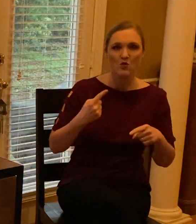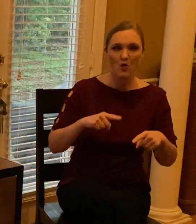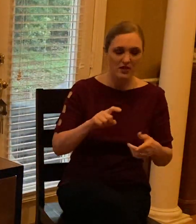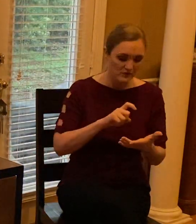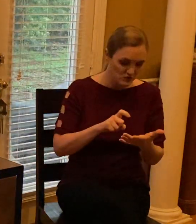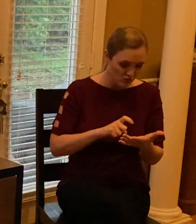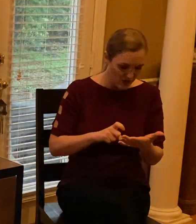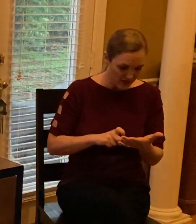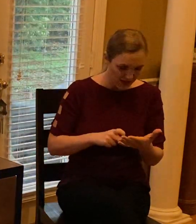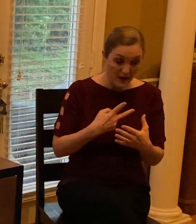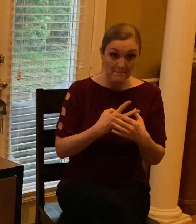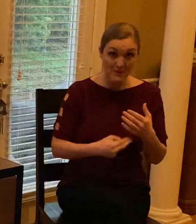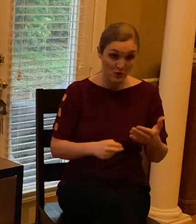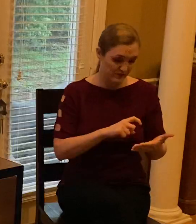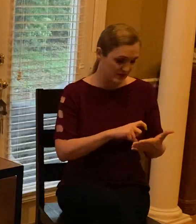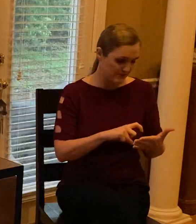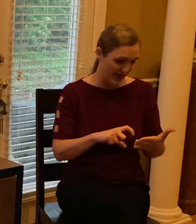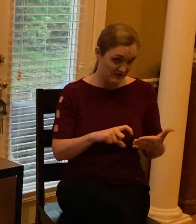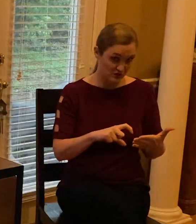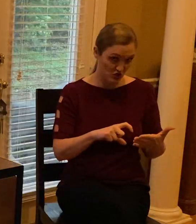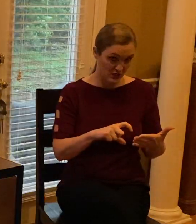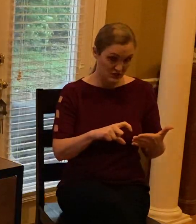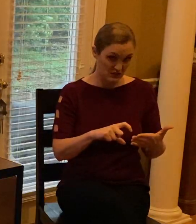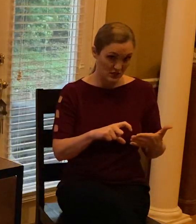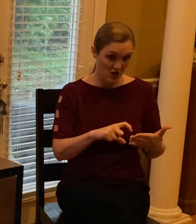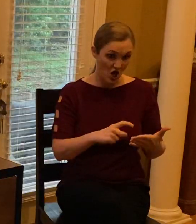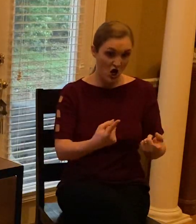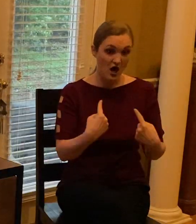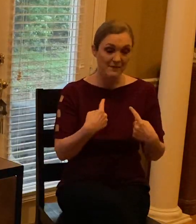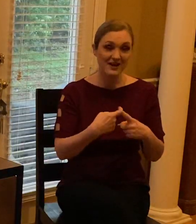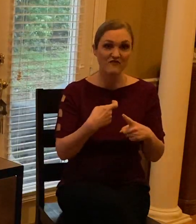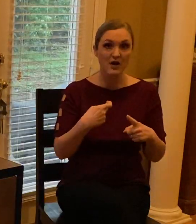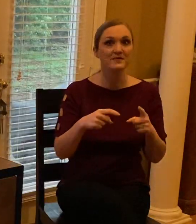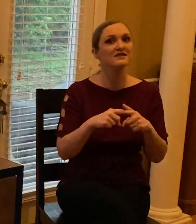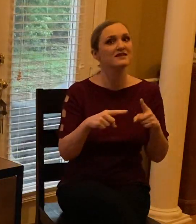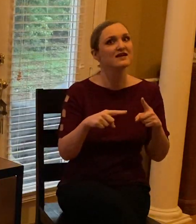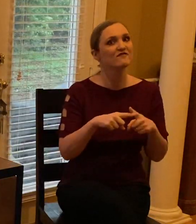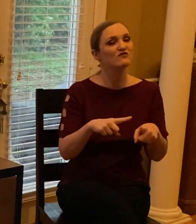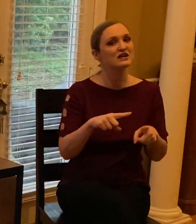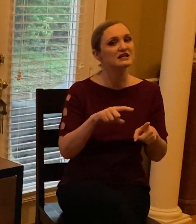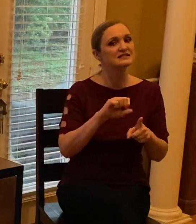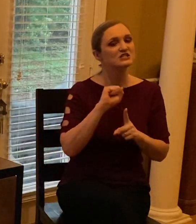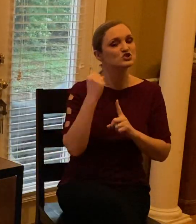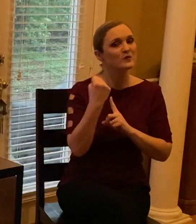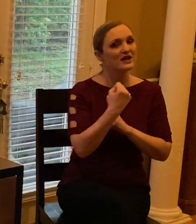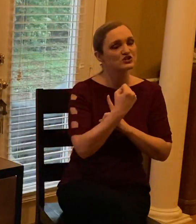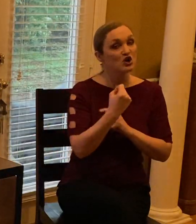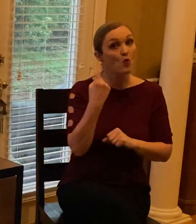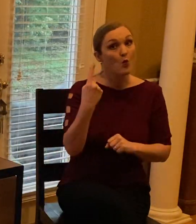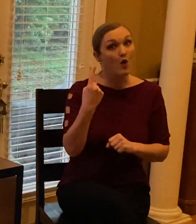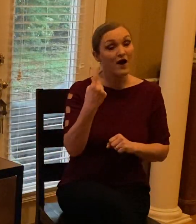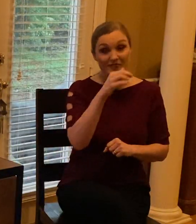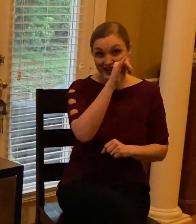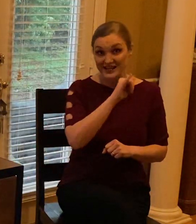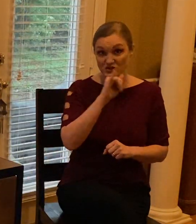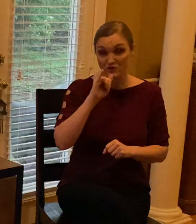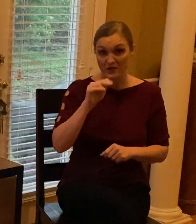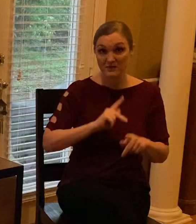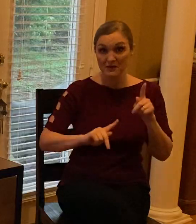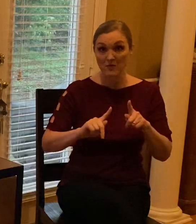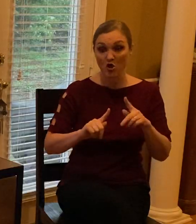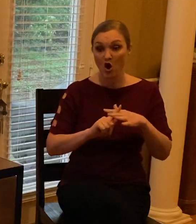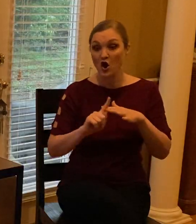these scriptures are coming from very different circumstances. One, the Israelites are